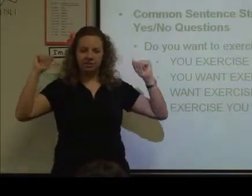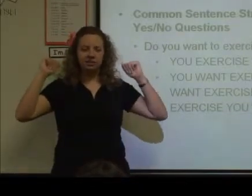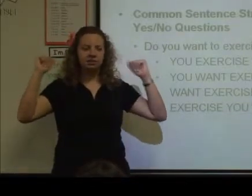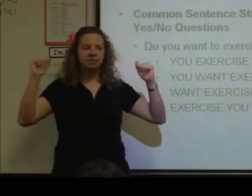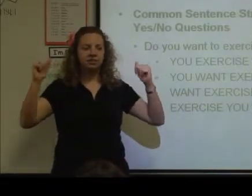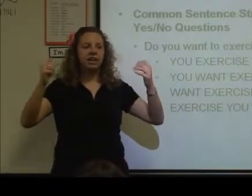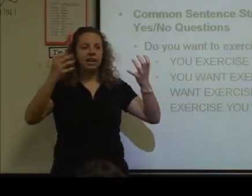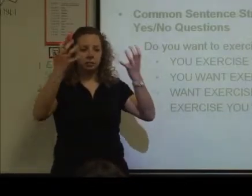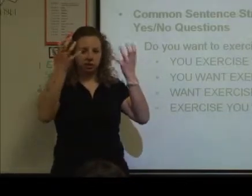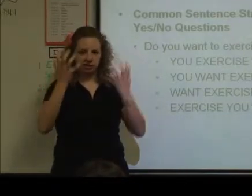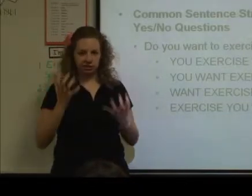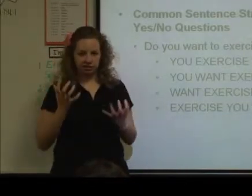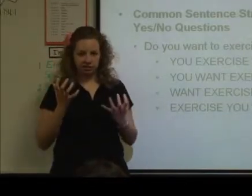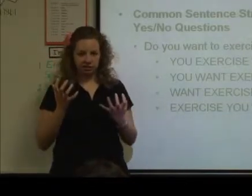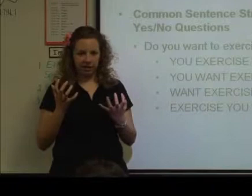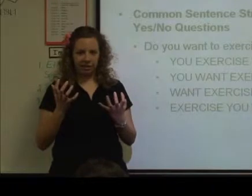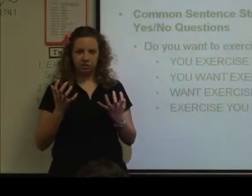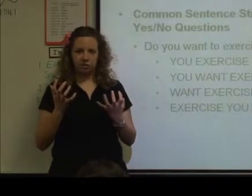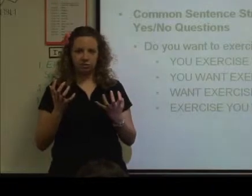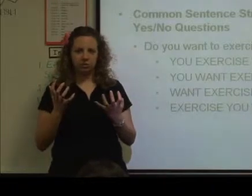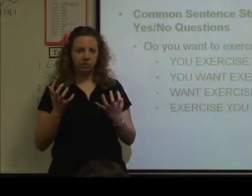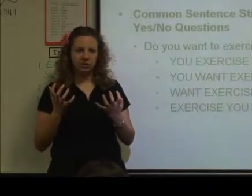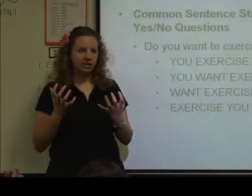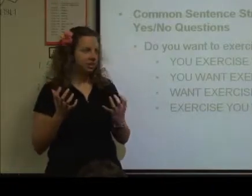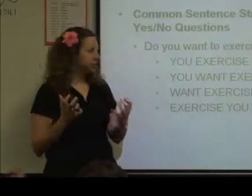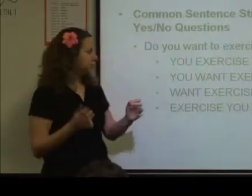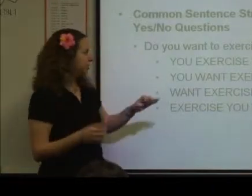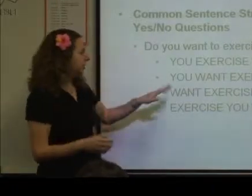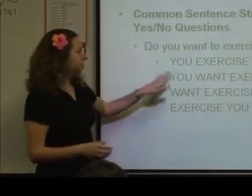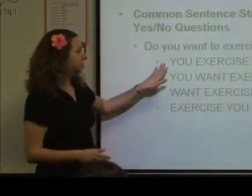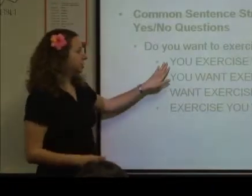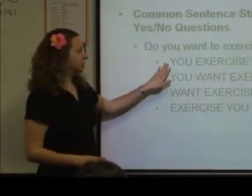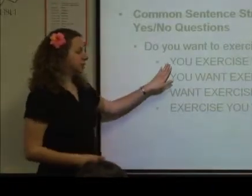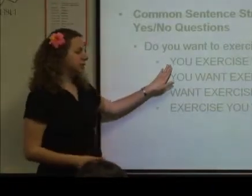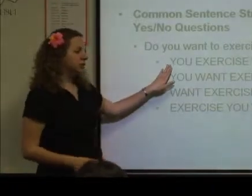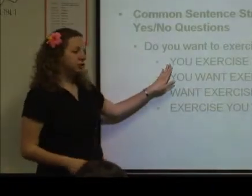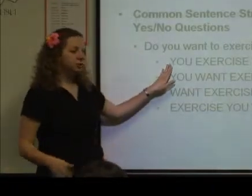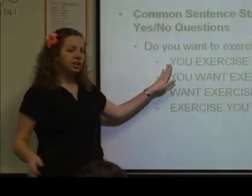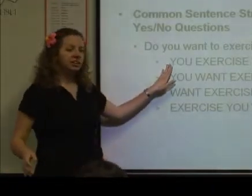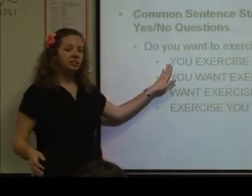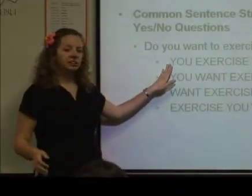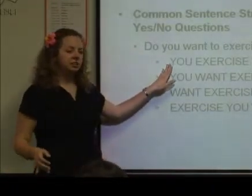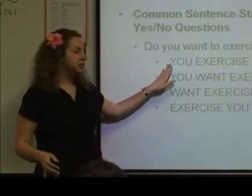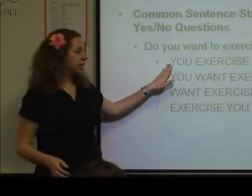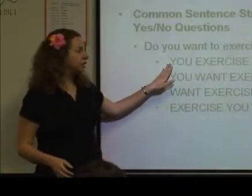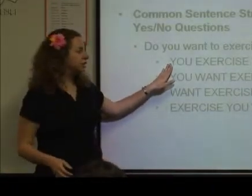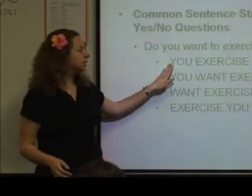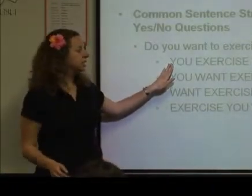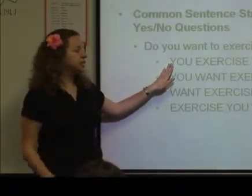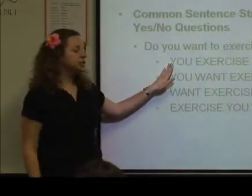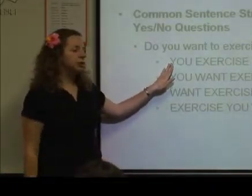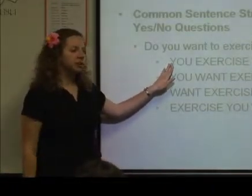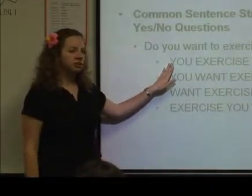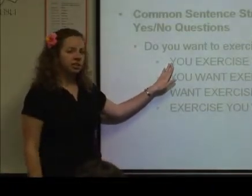exercise, and want. Okay, so those are the 3 signs. So what are you going to do with this one? So sign just the signs. You exercise